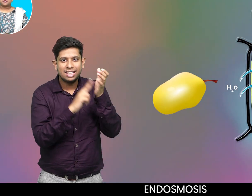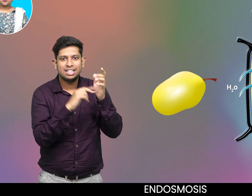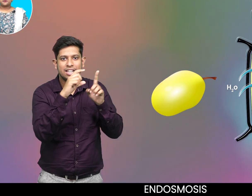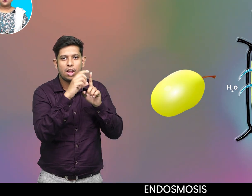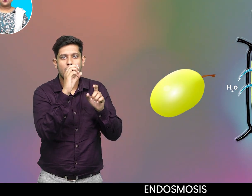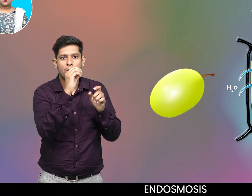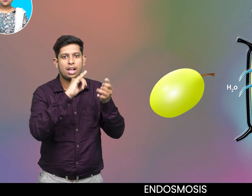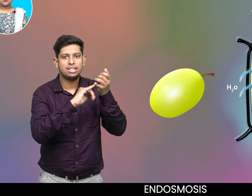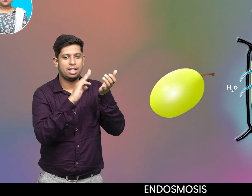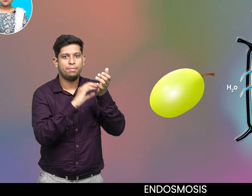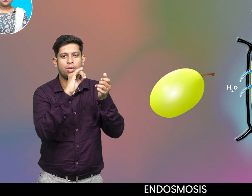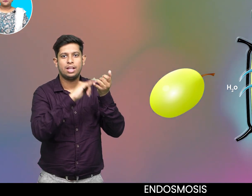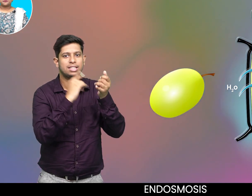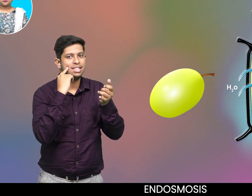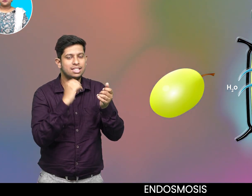Endosmosis.